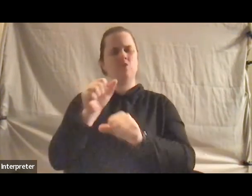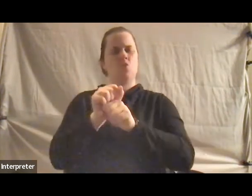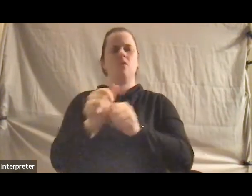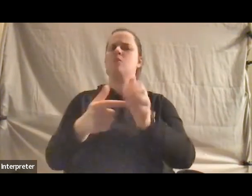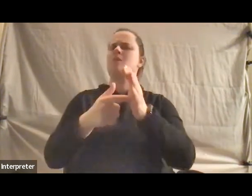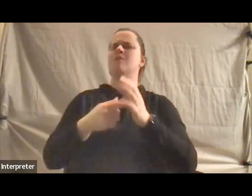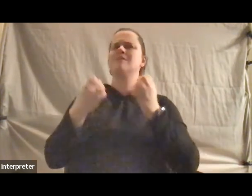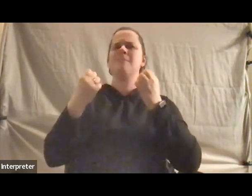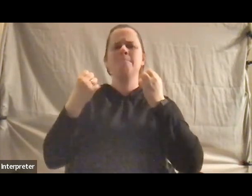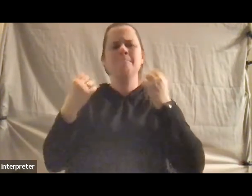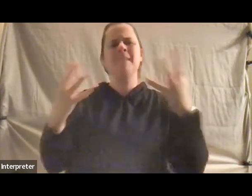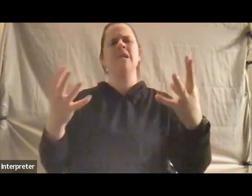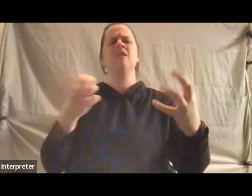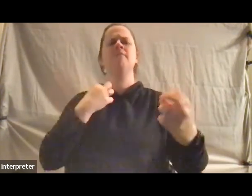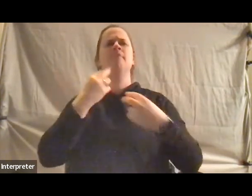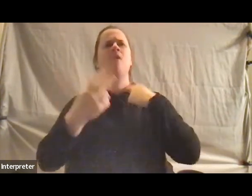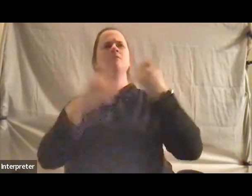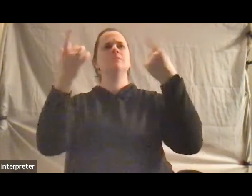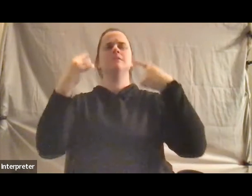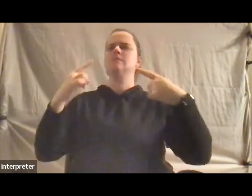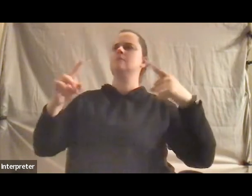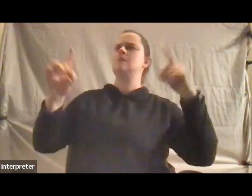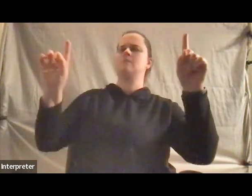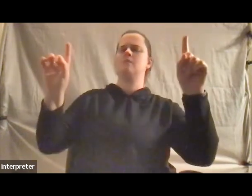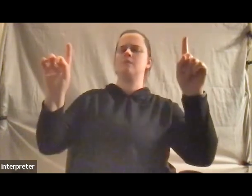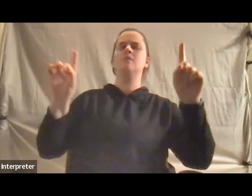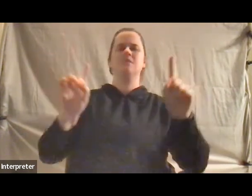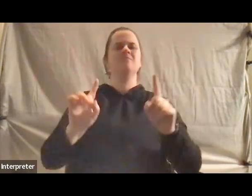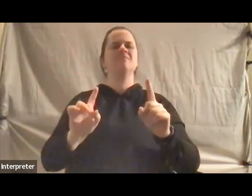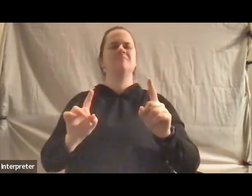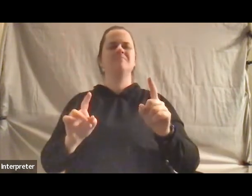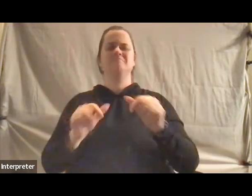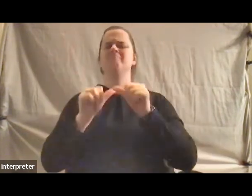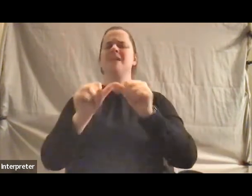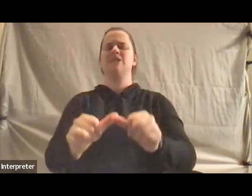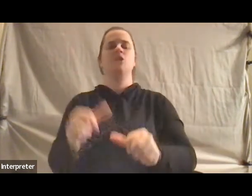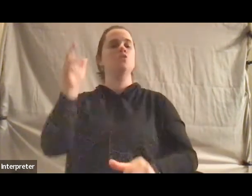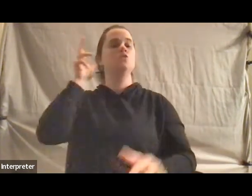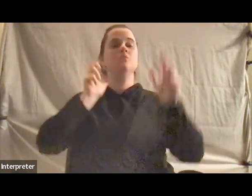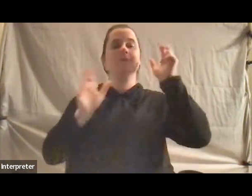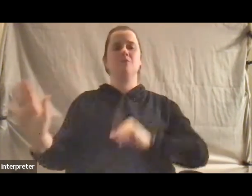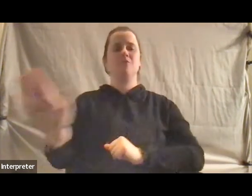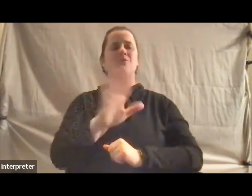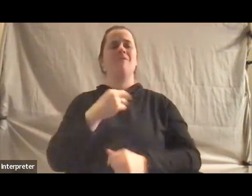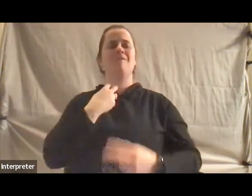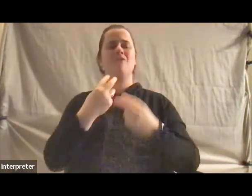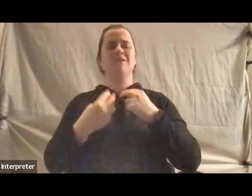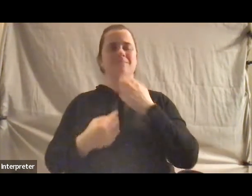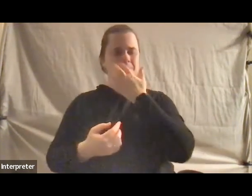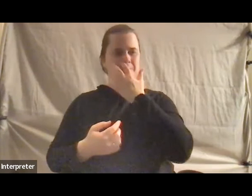be successful, and I'm counting on continuing to hear yours. Throughout tonight's